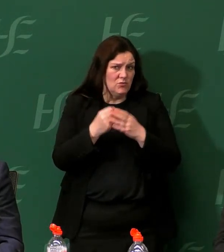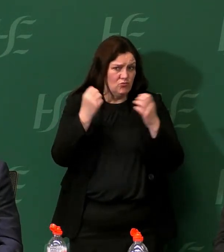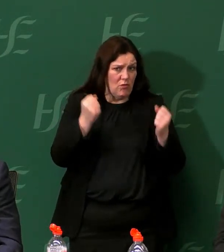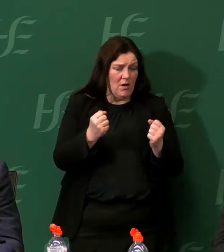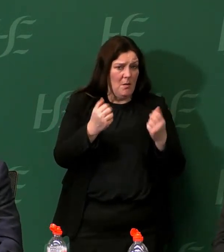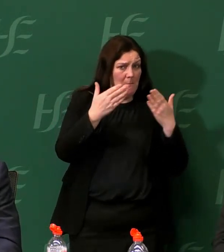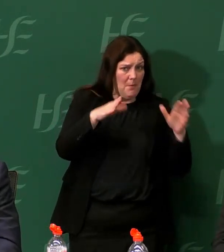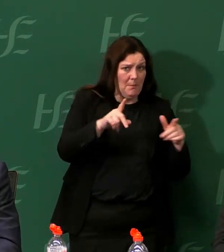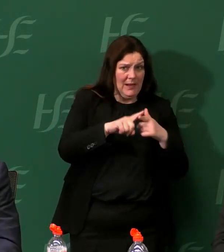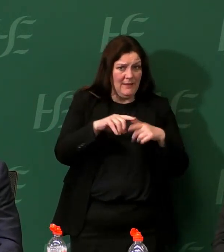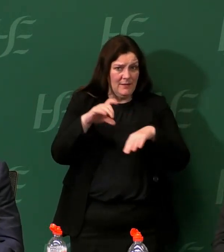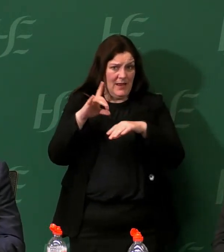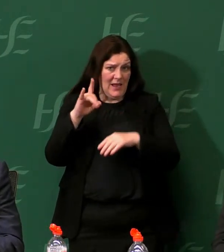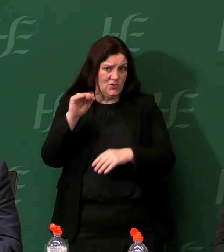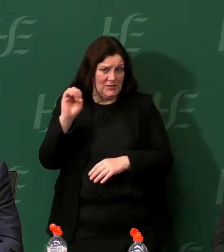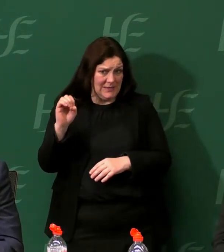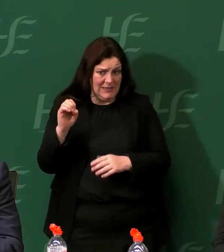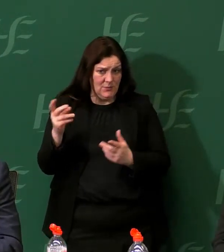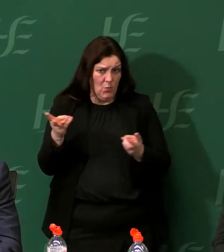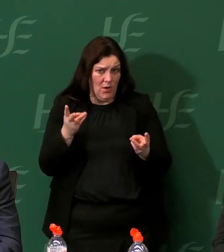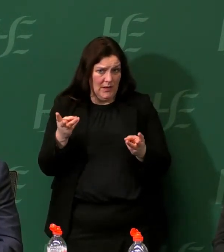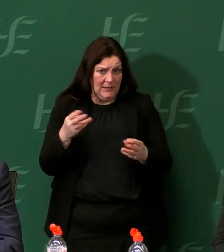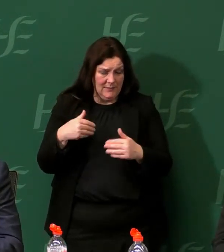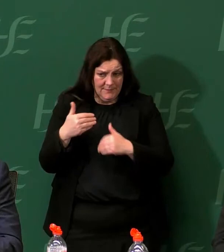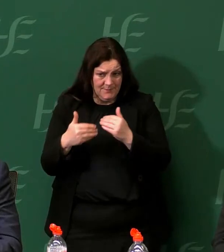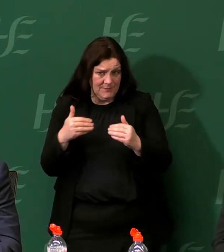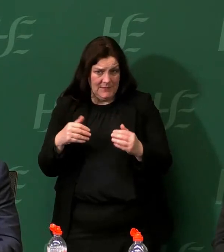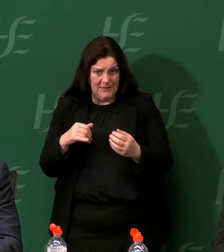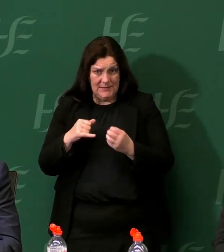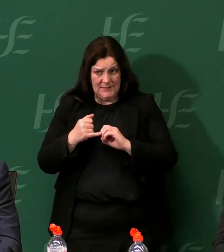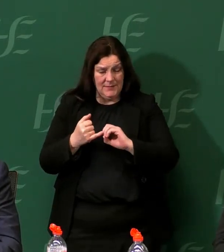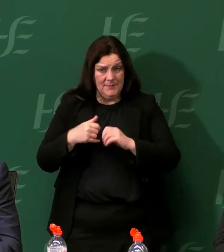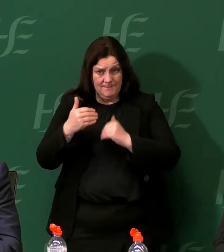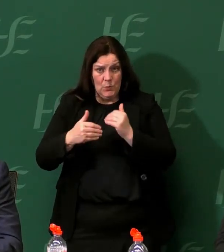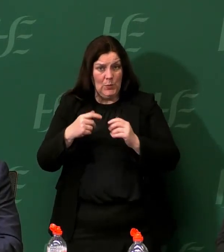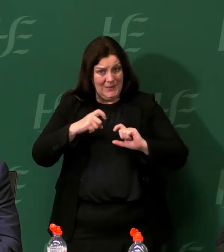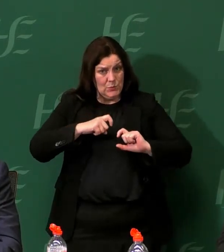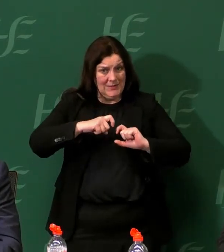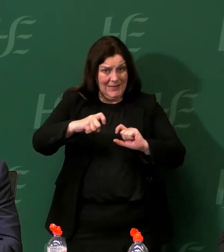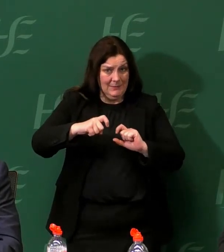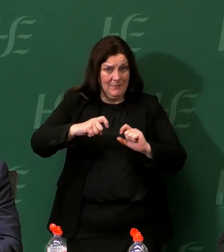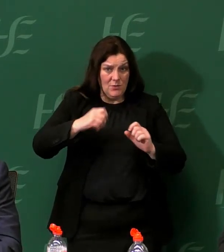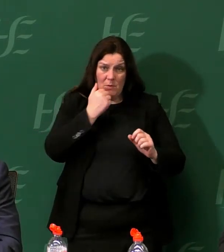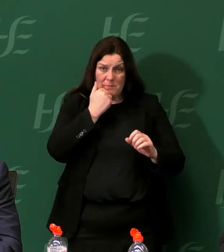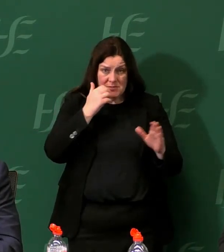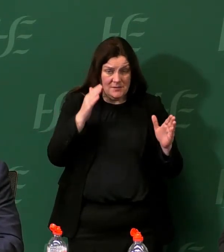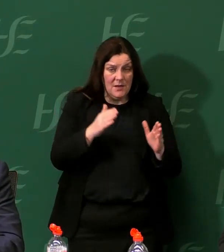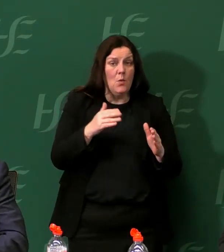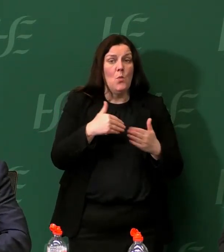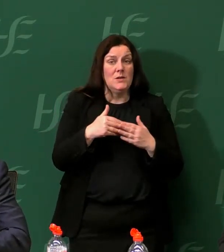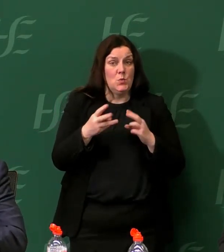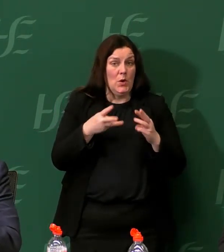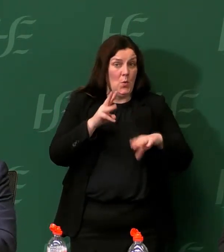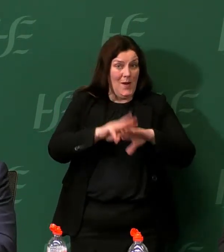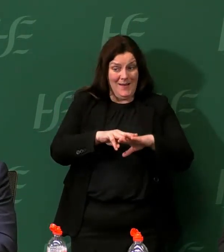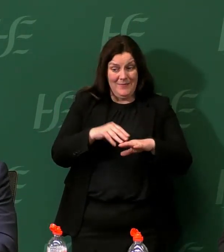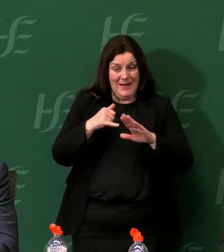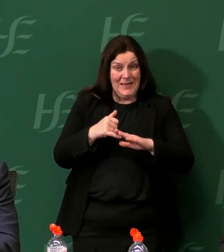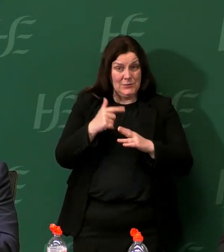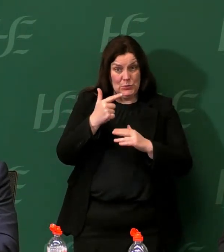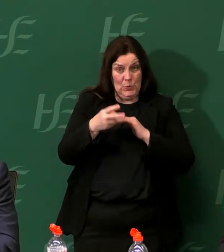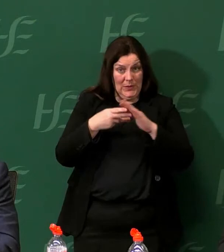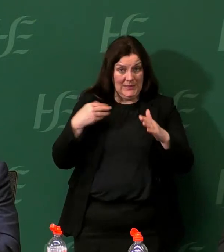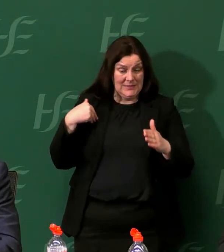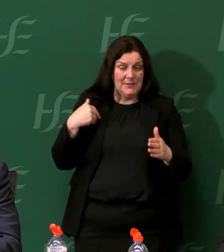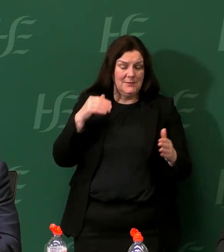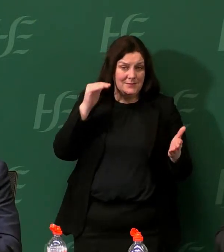public. What I would say to the public is we need to sustain this for a period of time. What has worked over the past 2 weeks needs to continue to work over